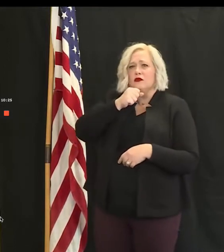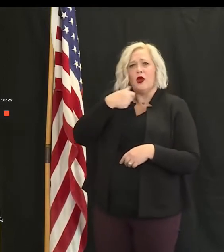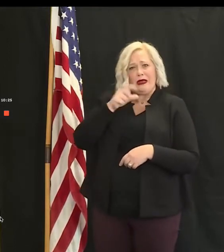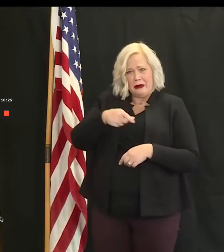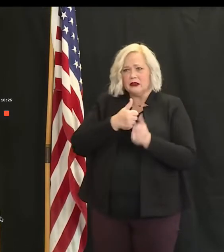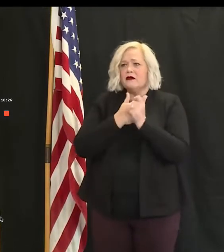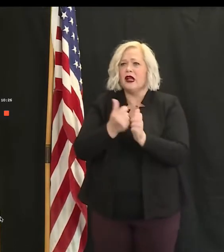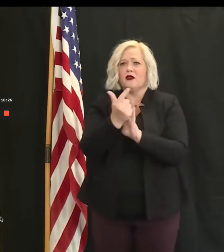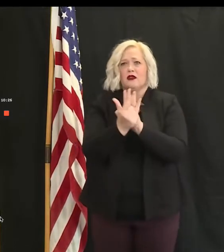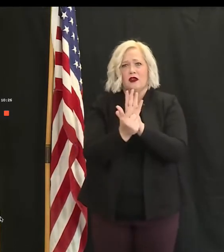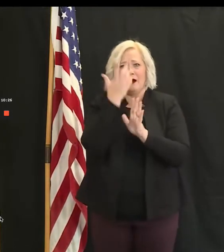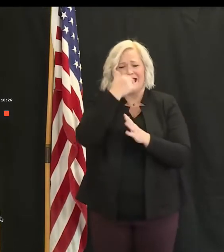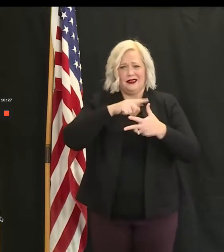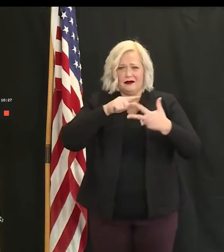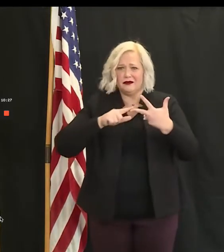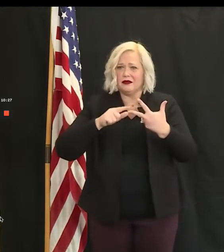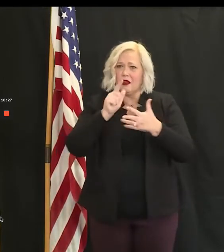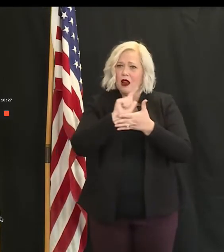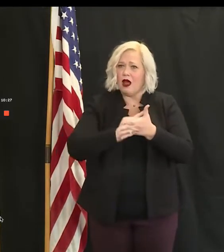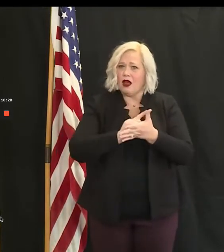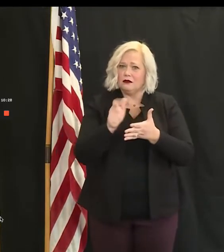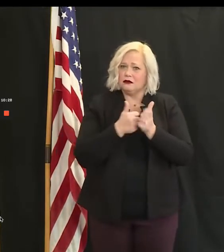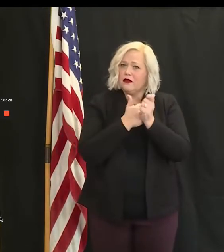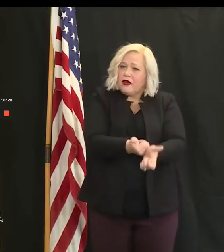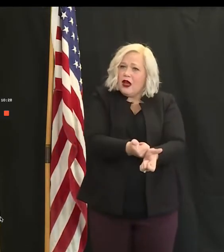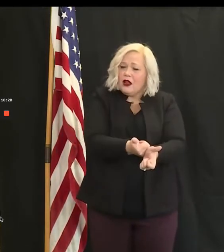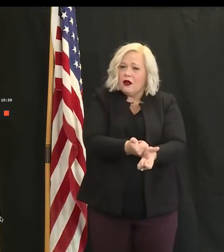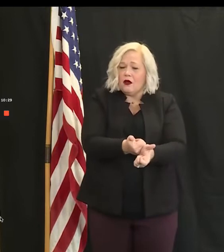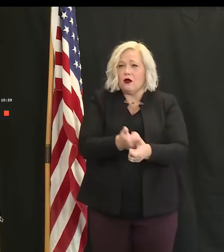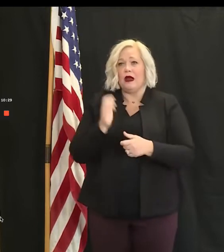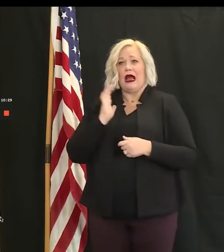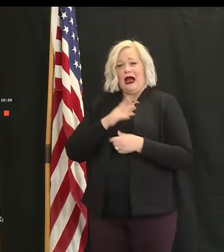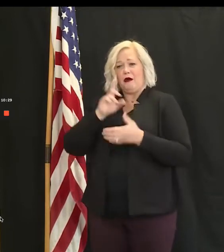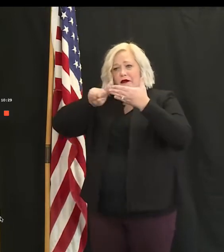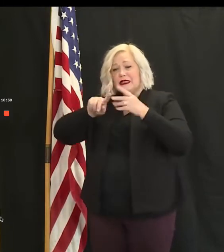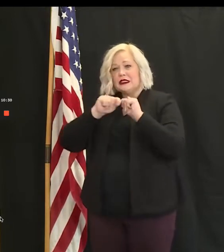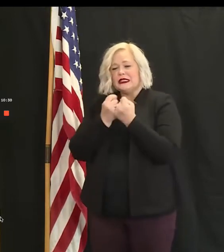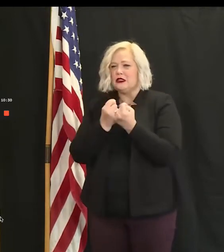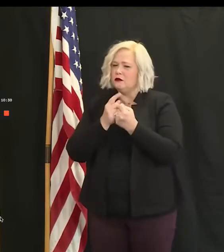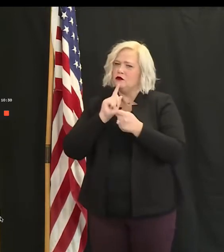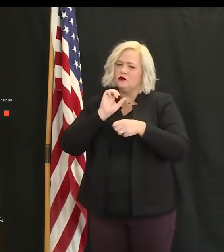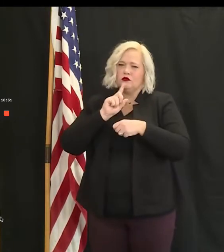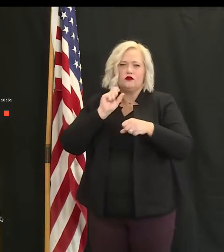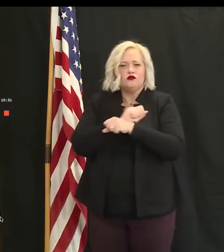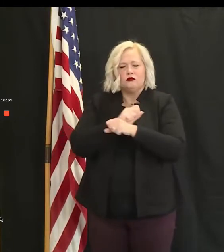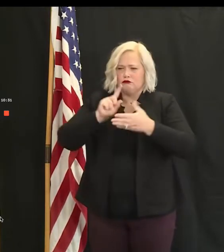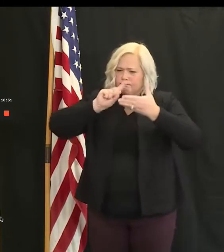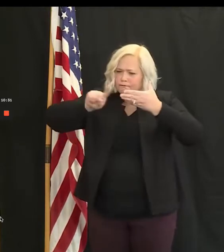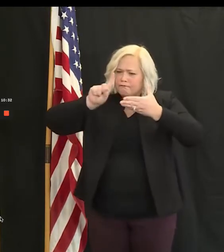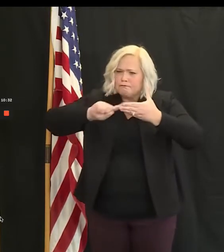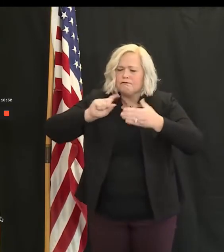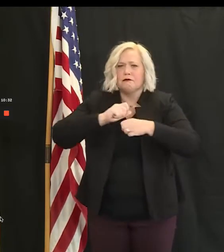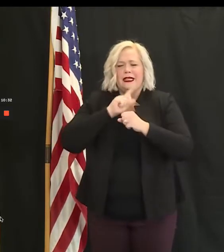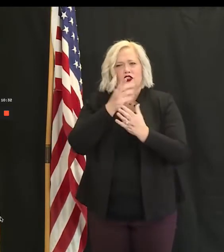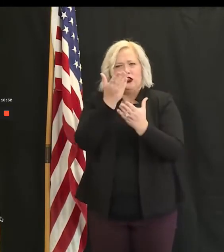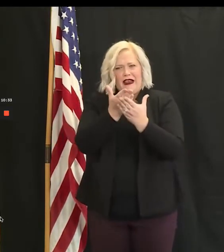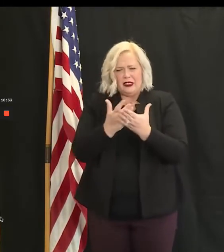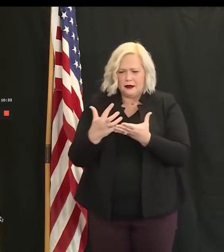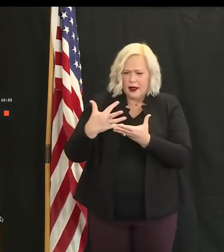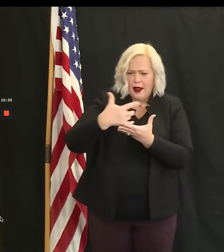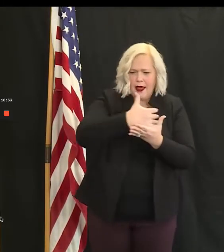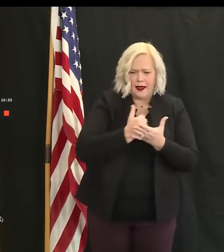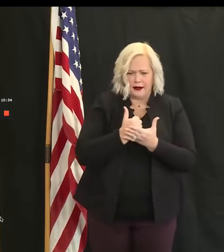that I've outlined for you. The prosecution team will continue to be motivated solely by the evidence and nothing else, and will